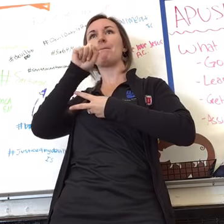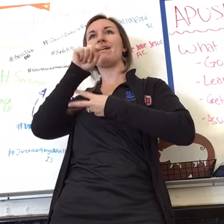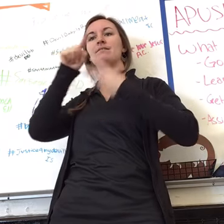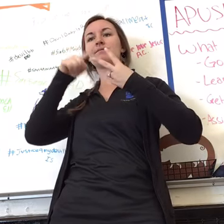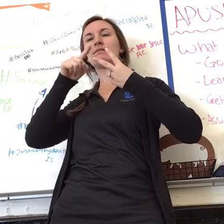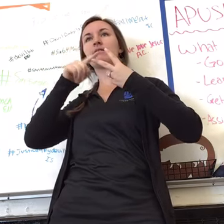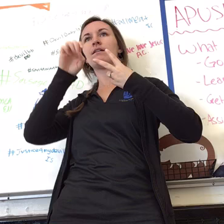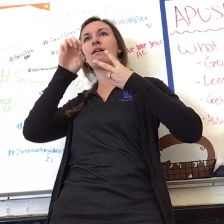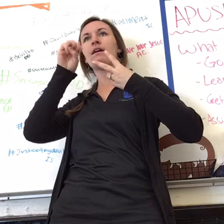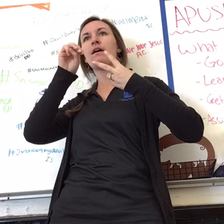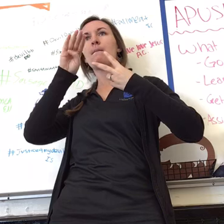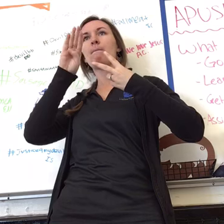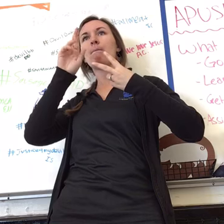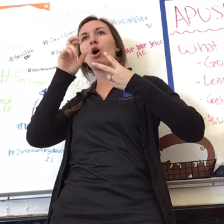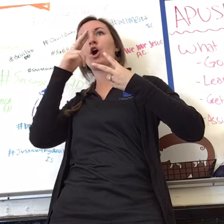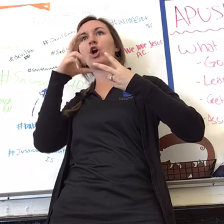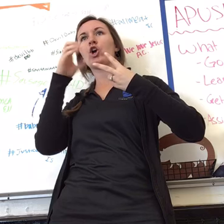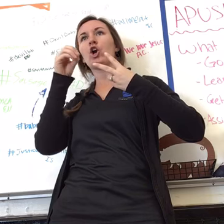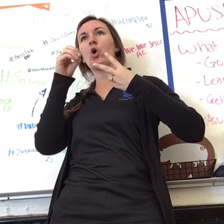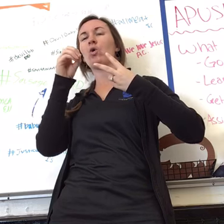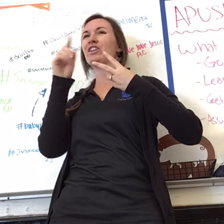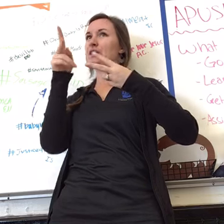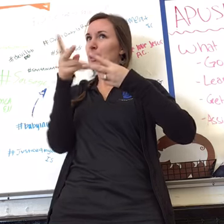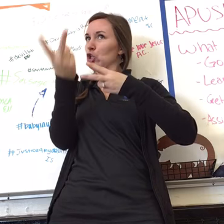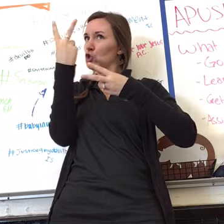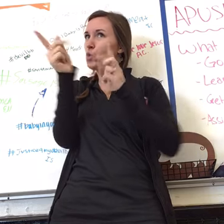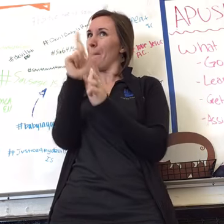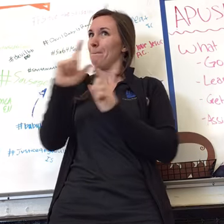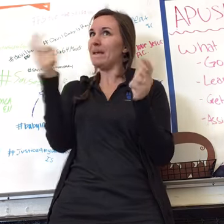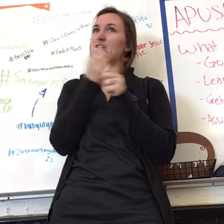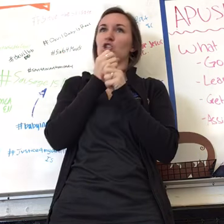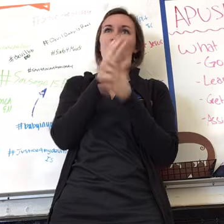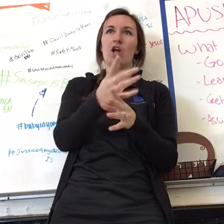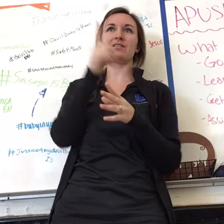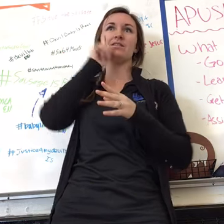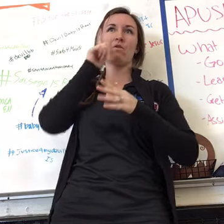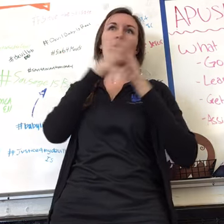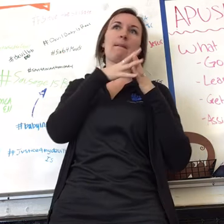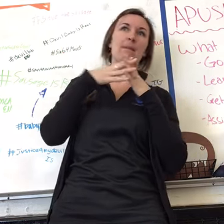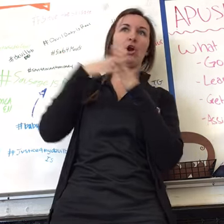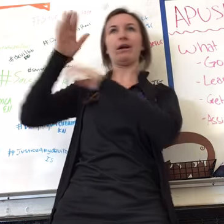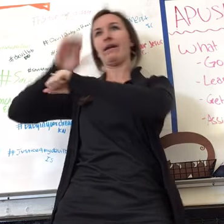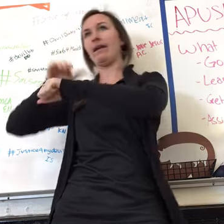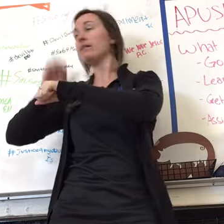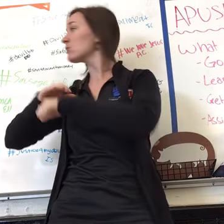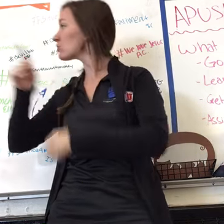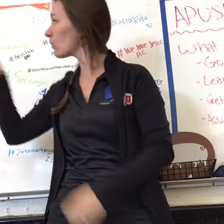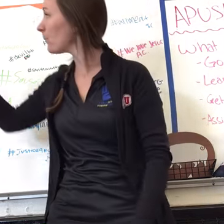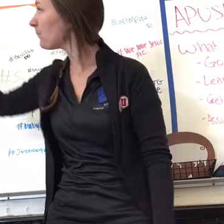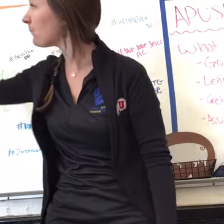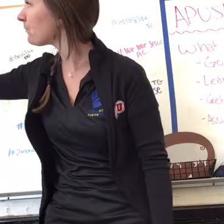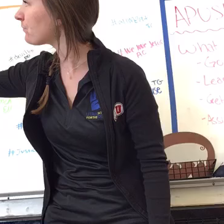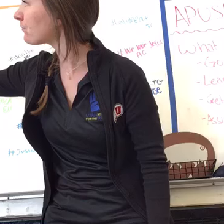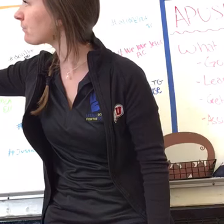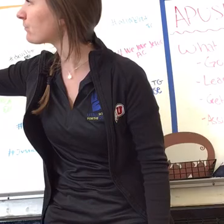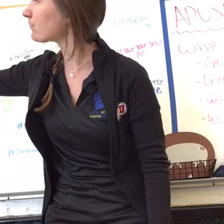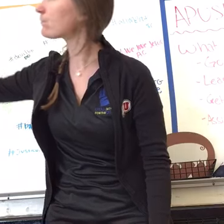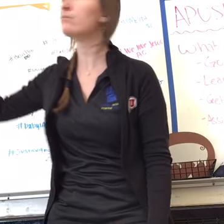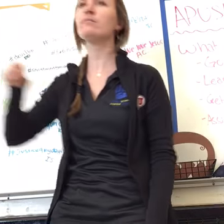other cause is going to be with the Non-Intercourse Act. The Non-Intercourse Act, which if they ask you a specific on